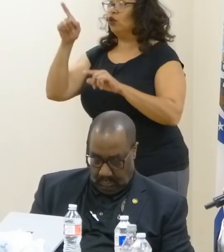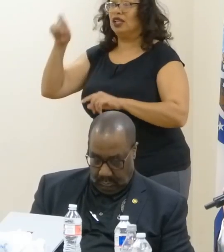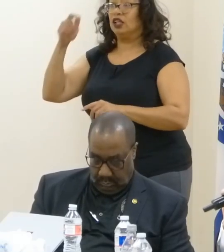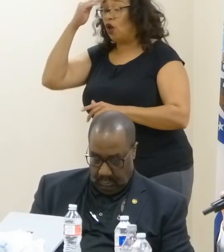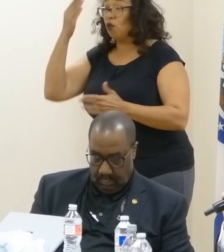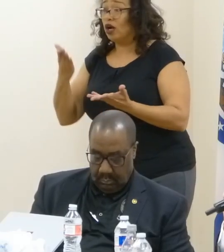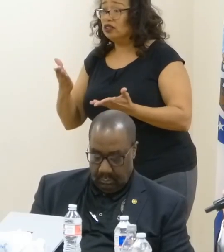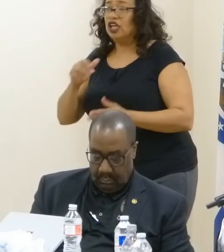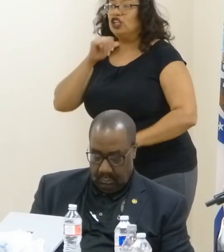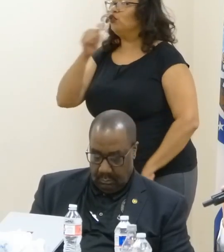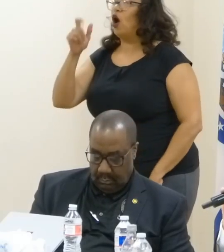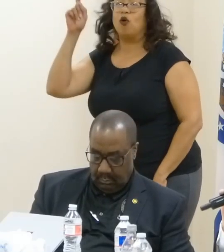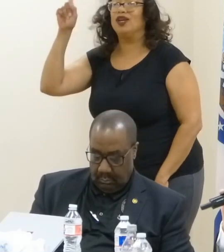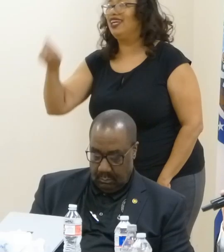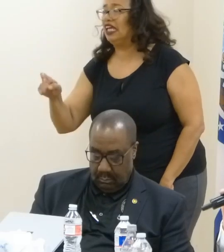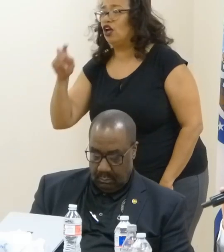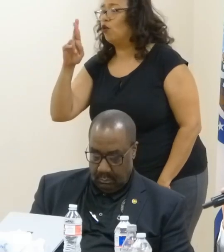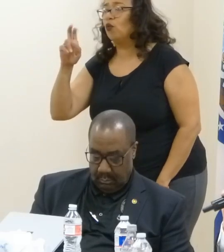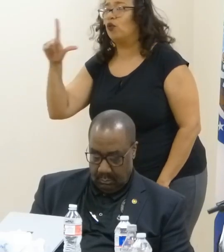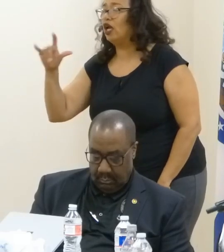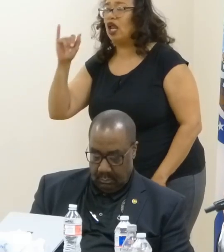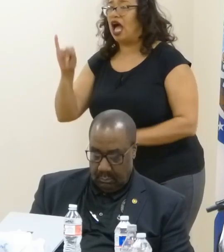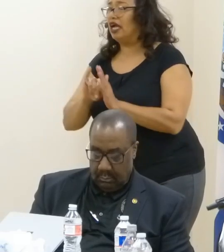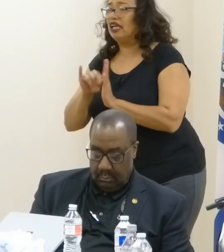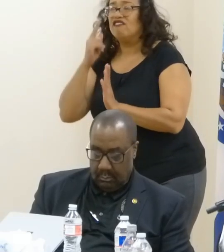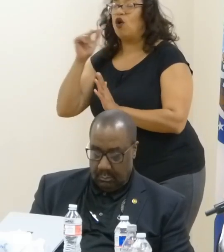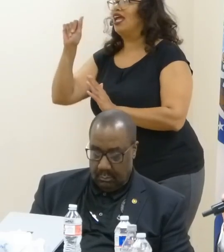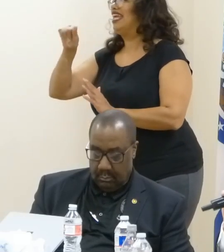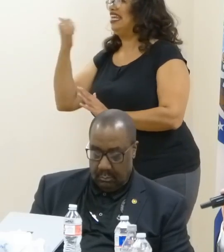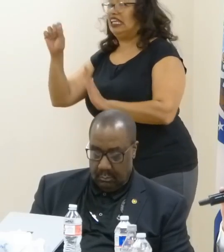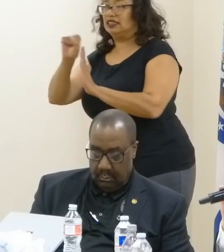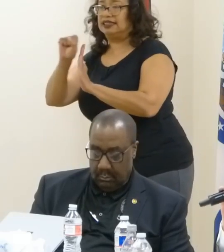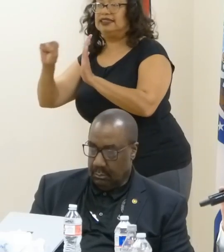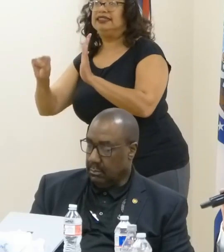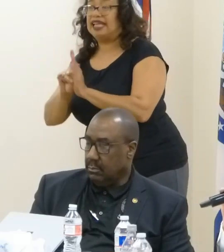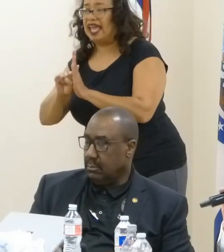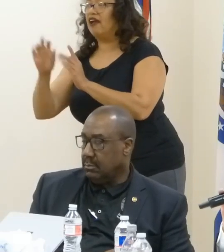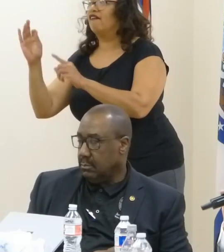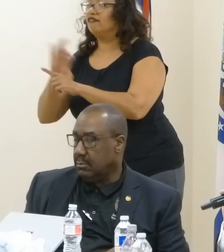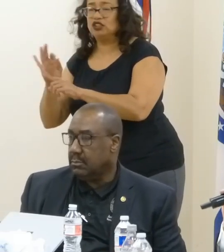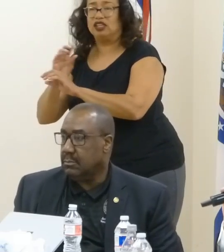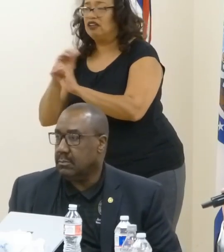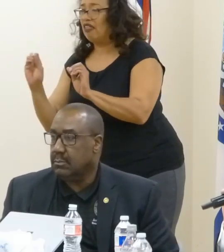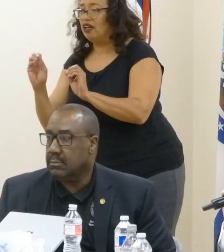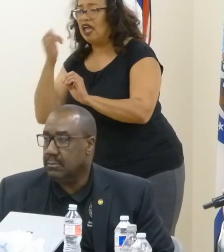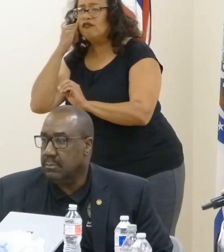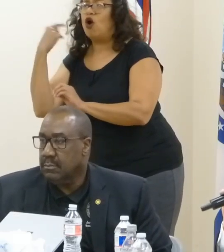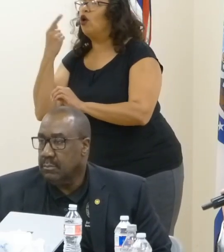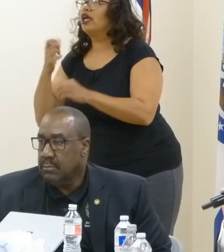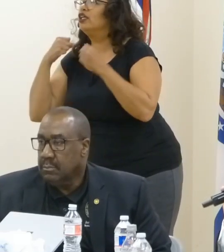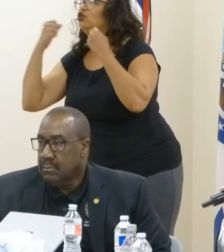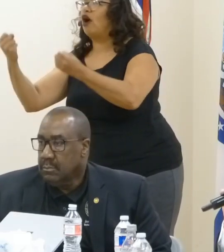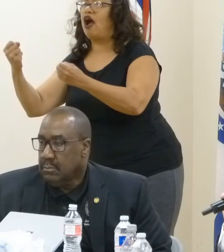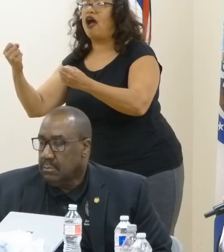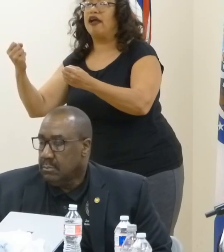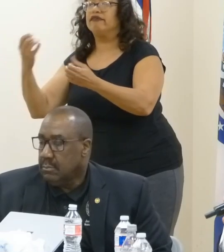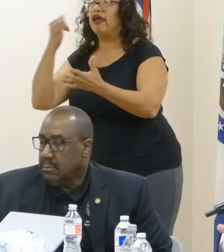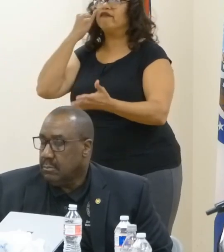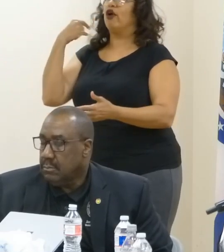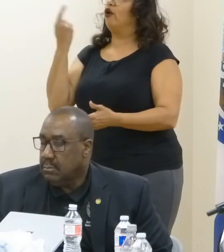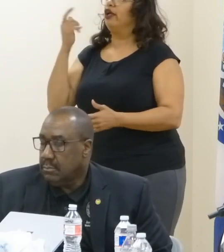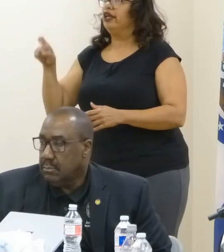do not need Real ID identification for any state function at all. If you are just going to drive, if you are just going to show your